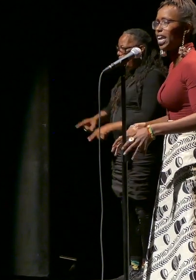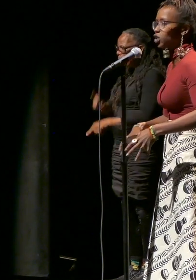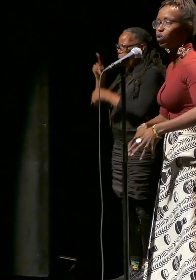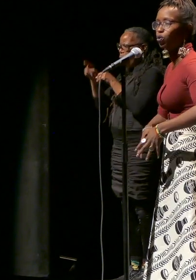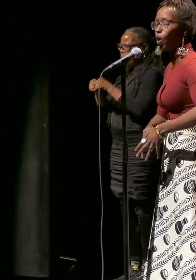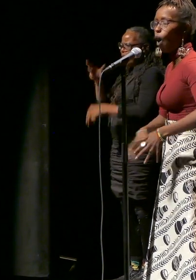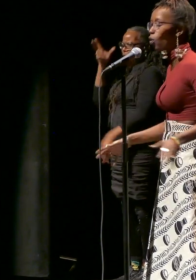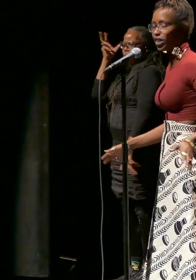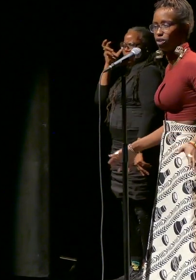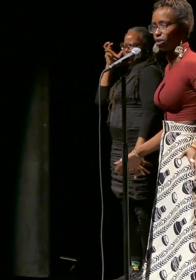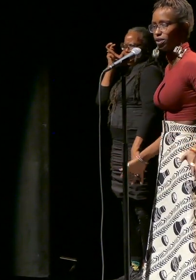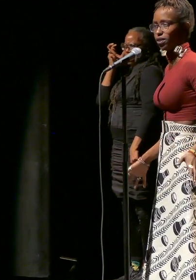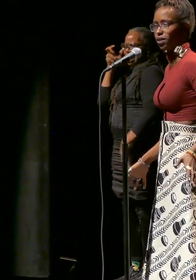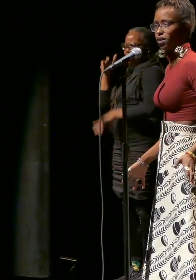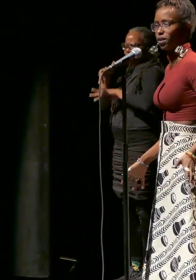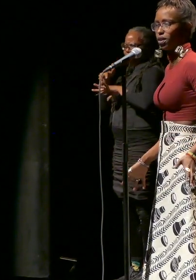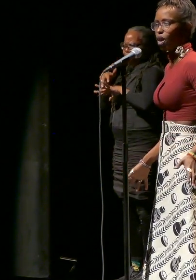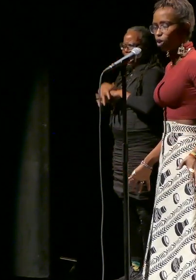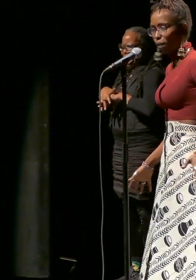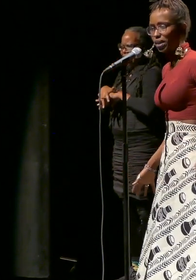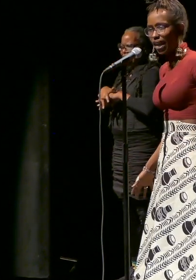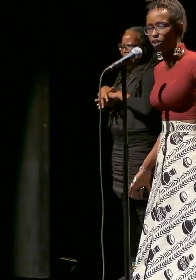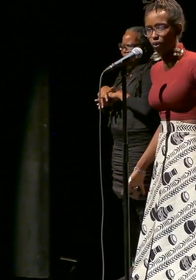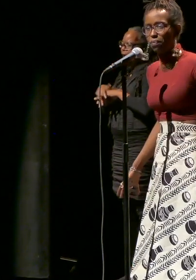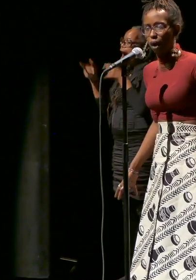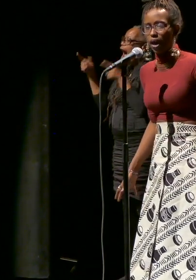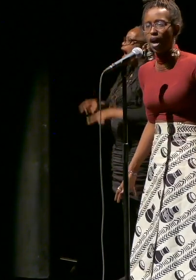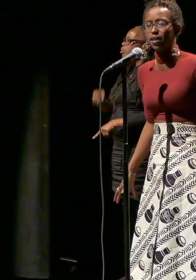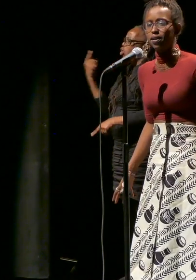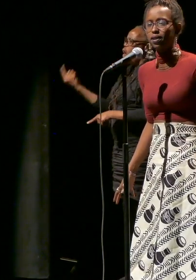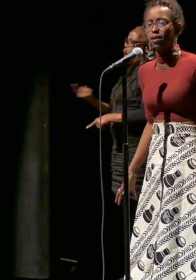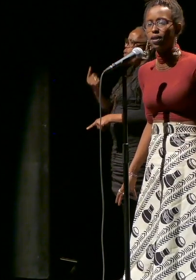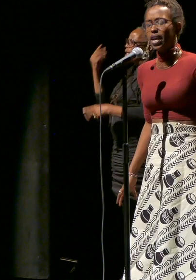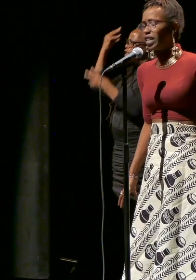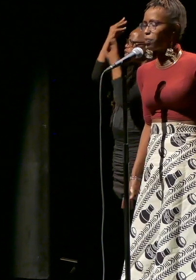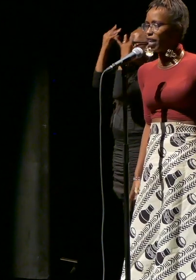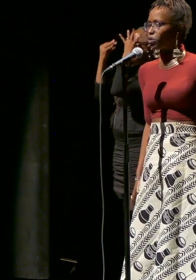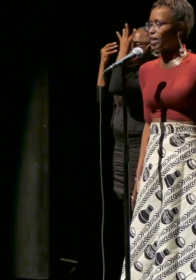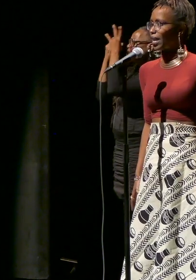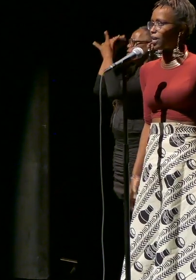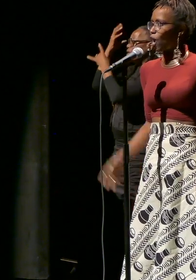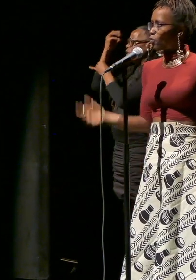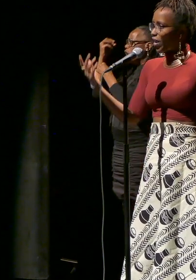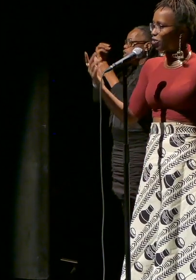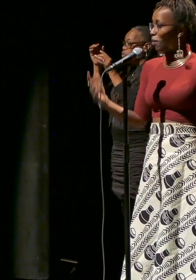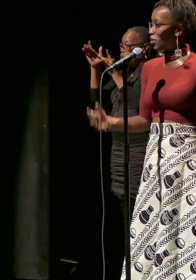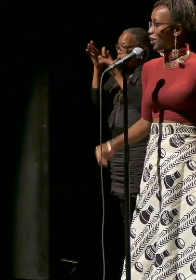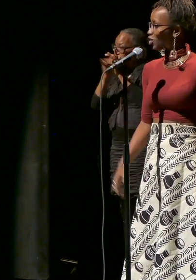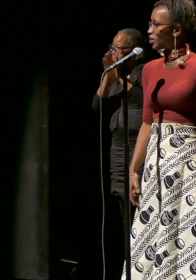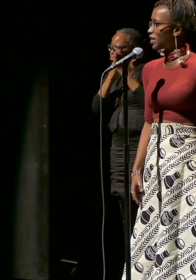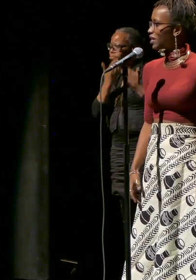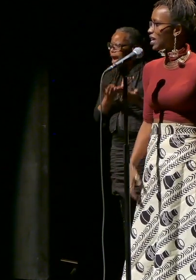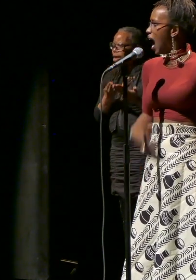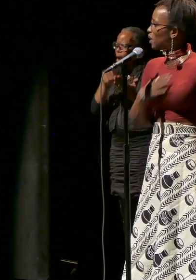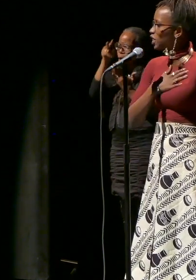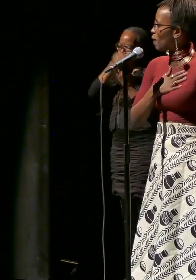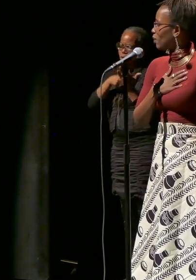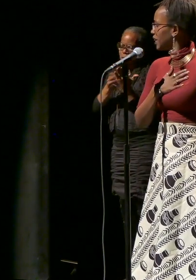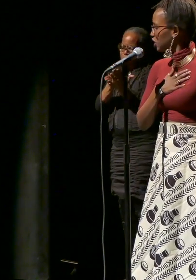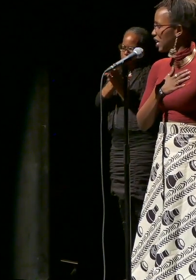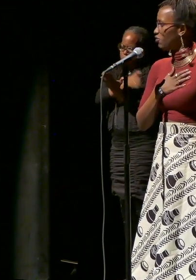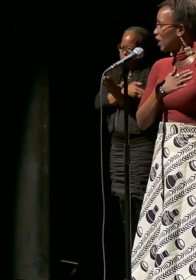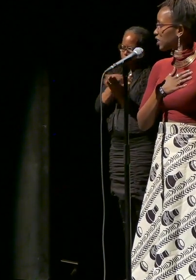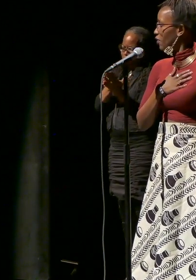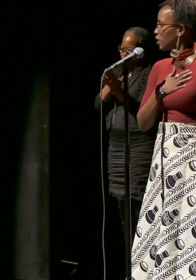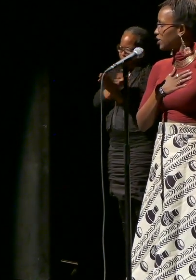is planted, its roots will always thirst. So I began to read about God. Each page was like a raindrop of history. I lost